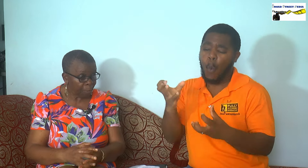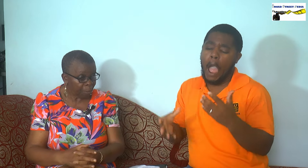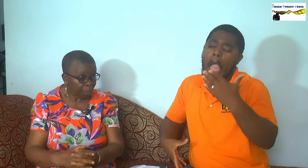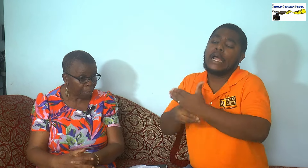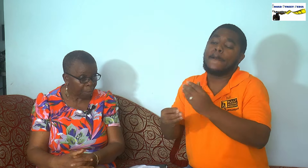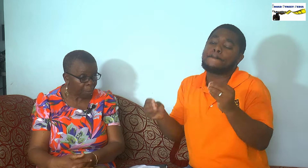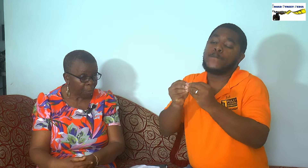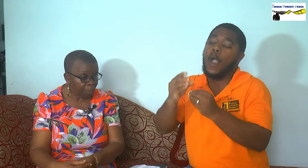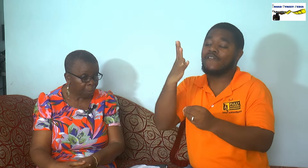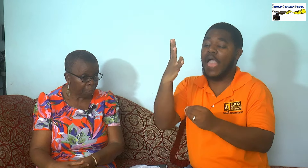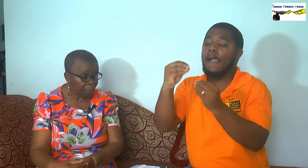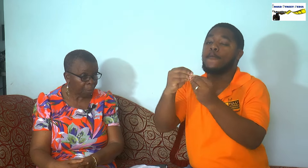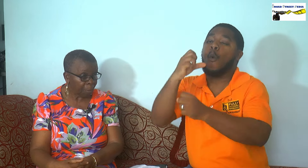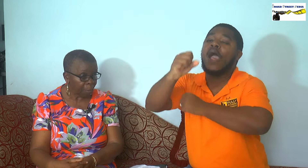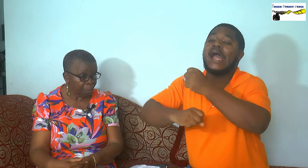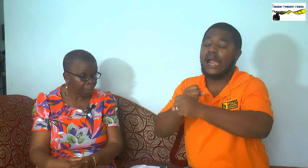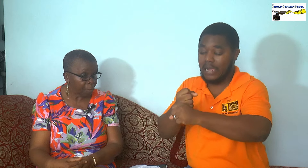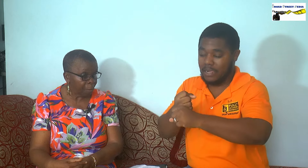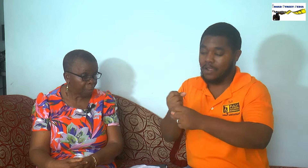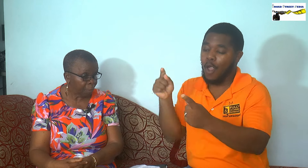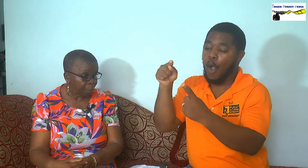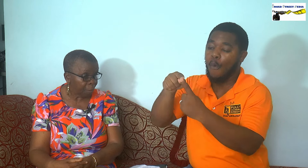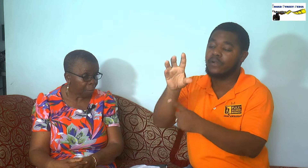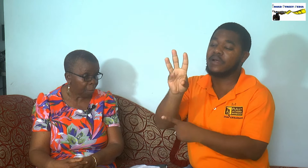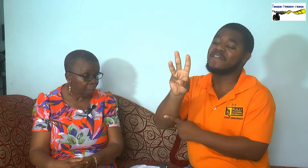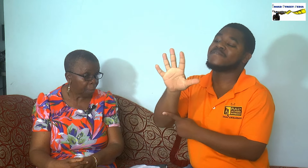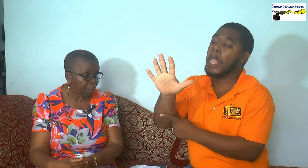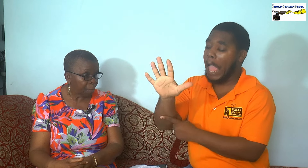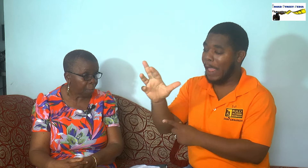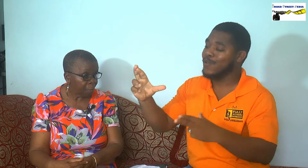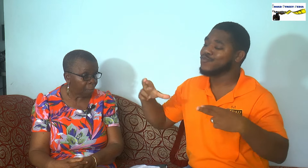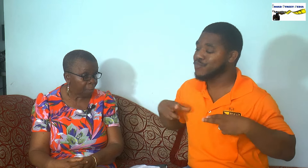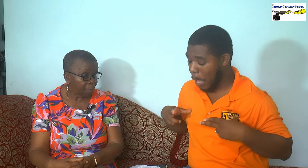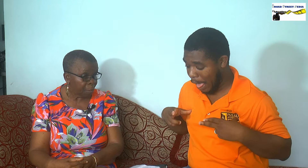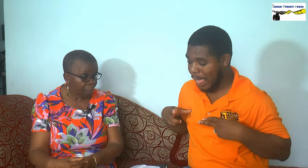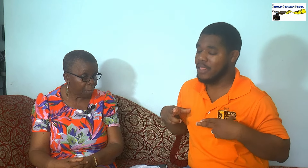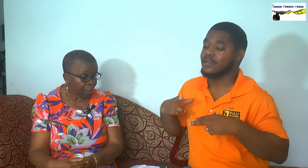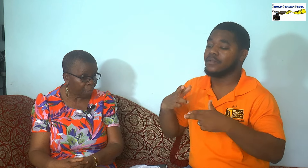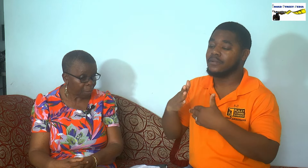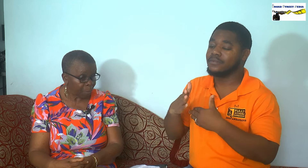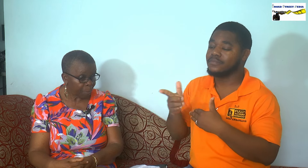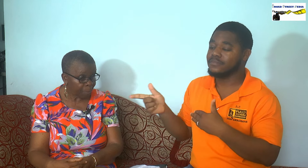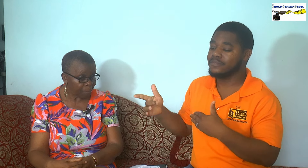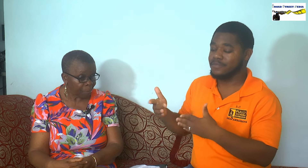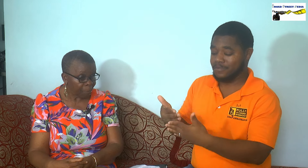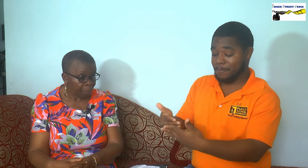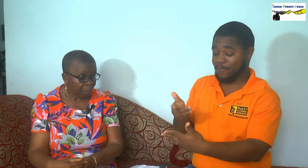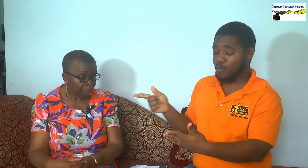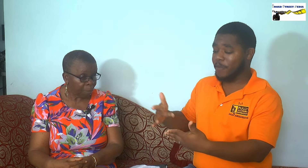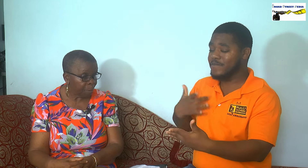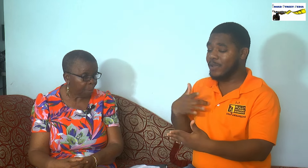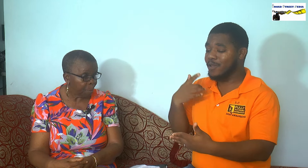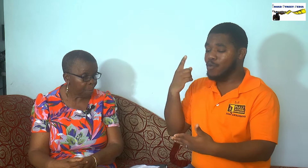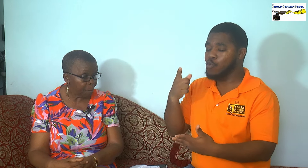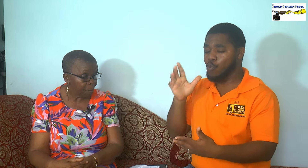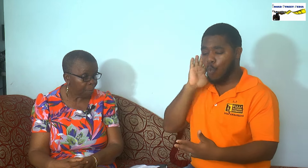60? No. I want to add a few more years, maybe 5 more years. So, until 65, then you retired. Mm-hmm. But before,